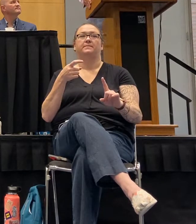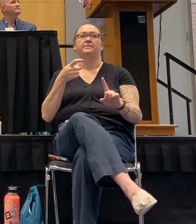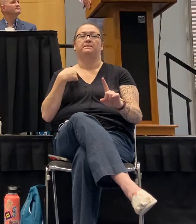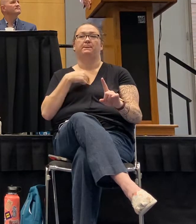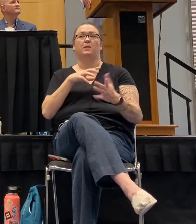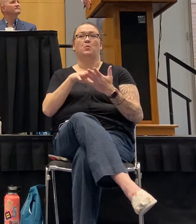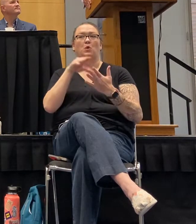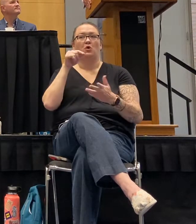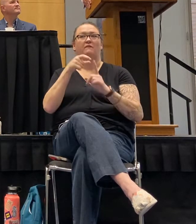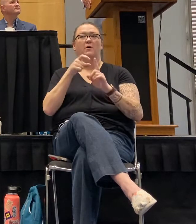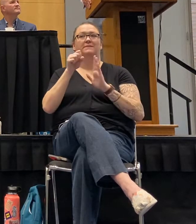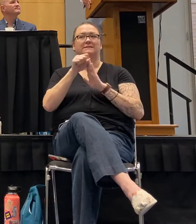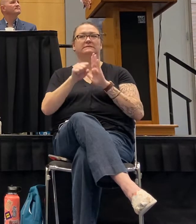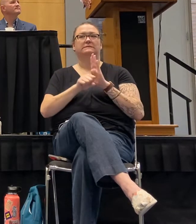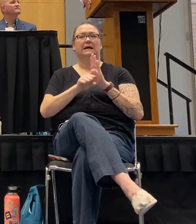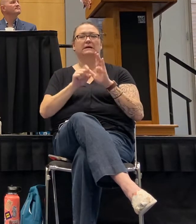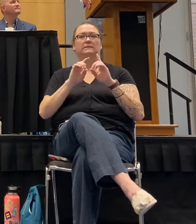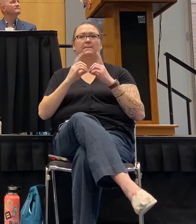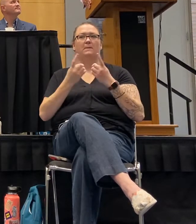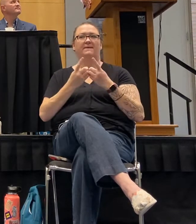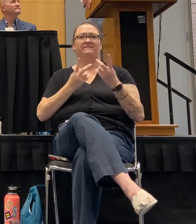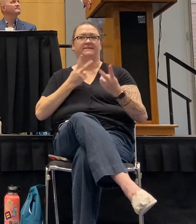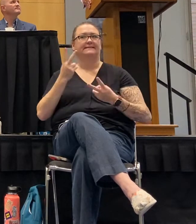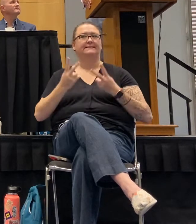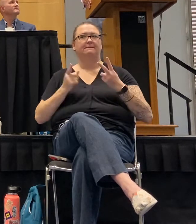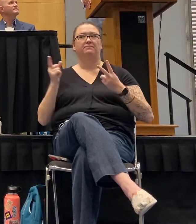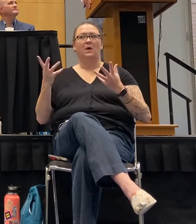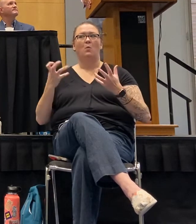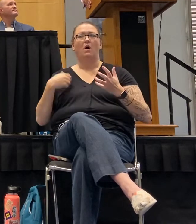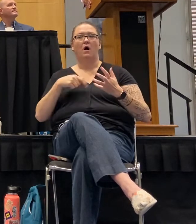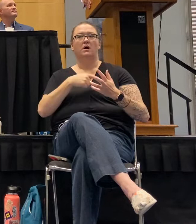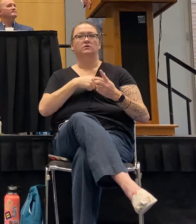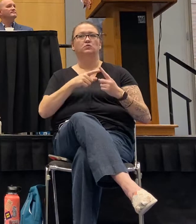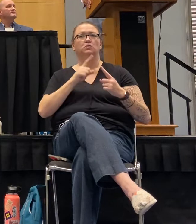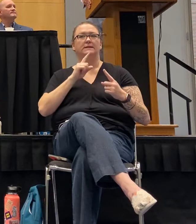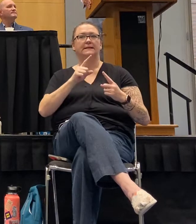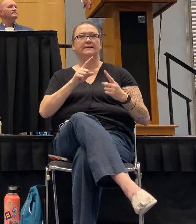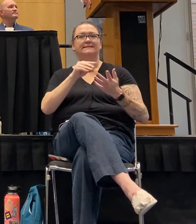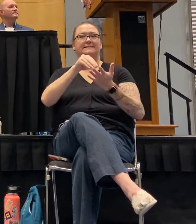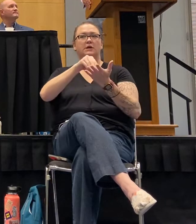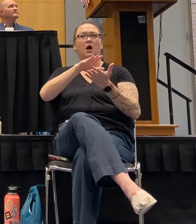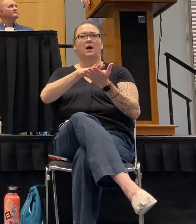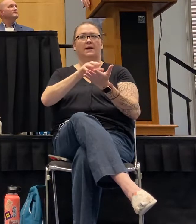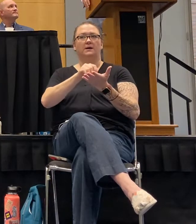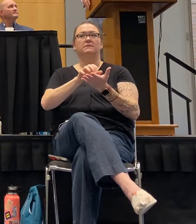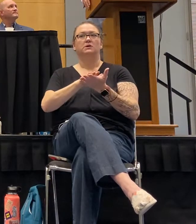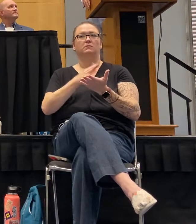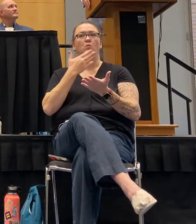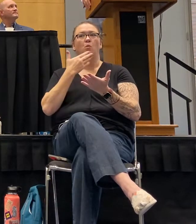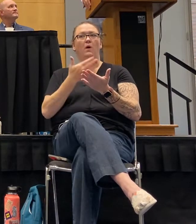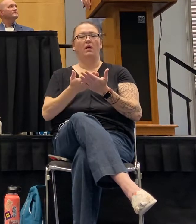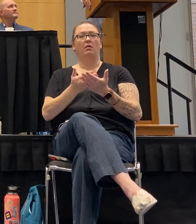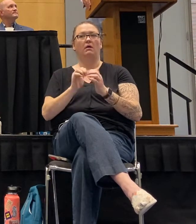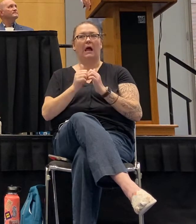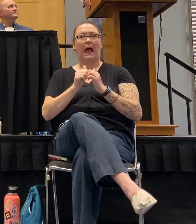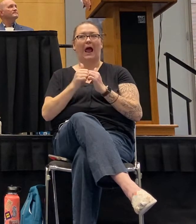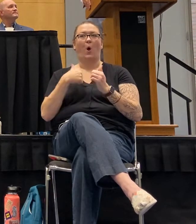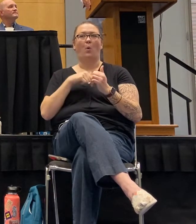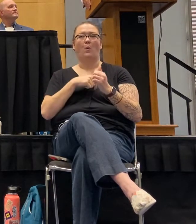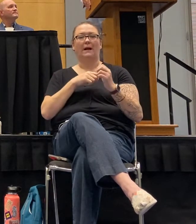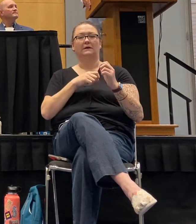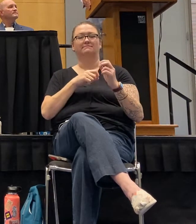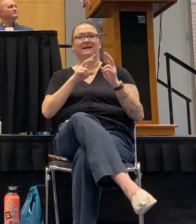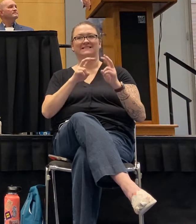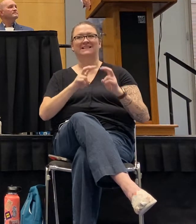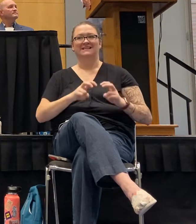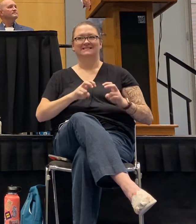the Department of State visit is that they wanted us to really document well how we assess the